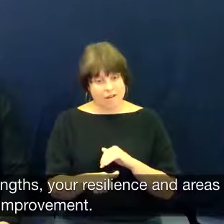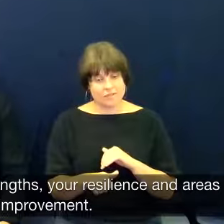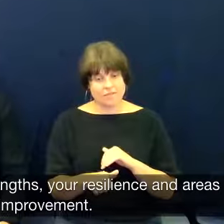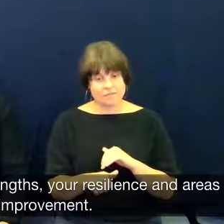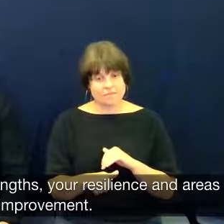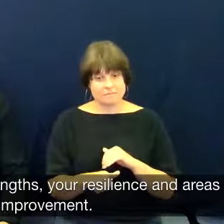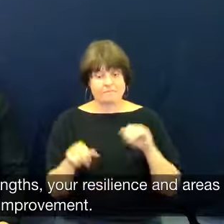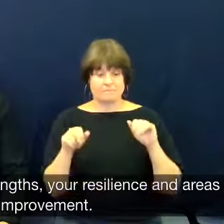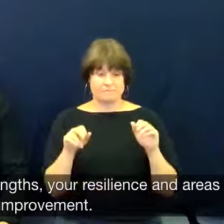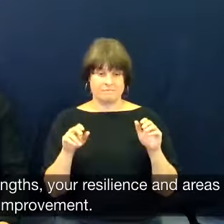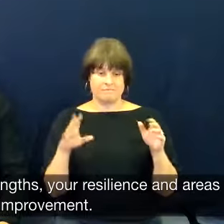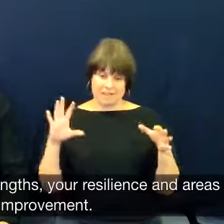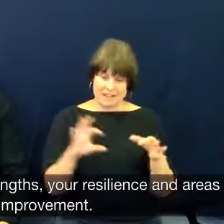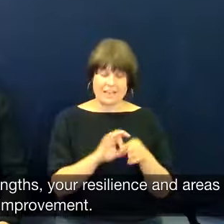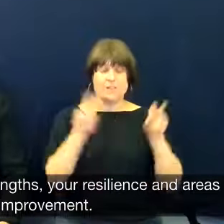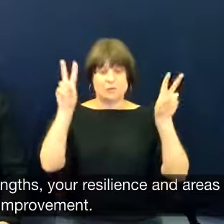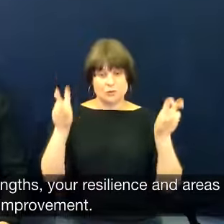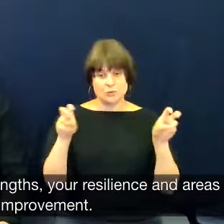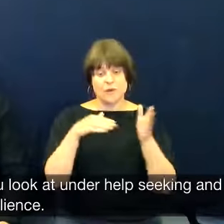help seeking and resilience.